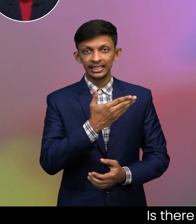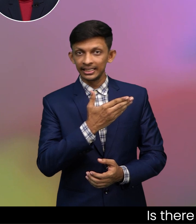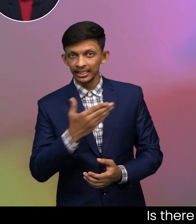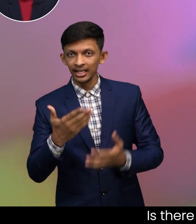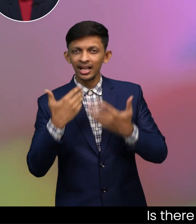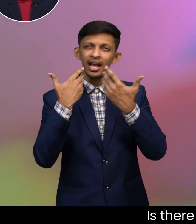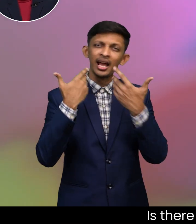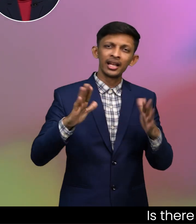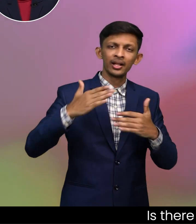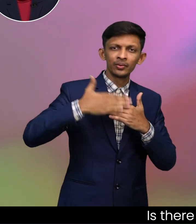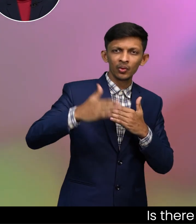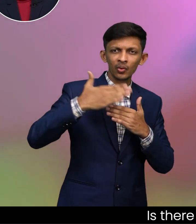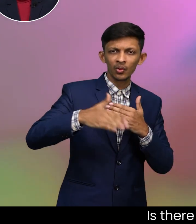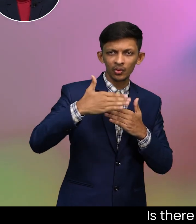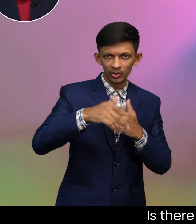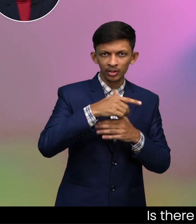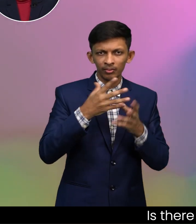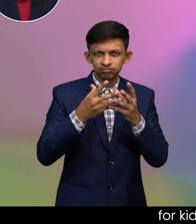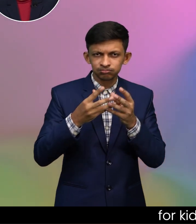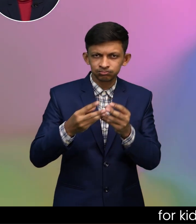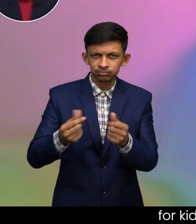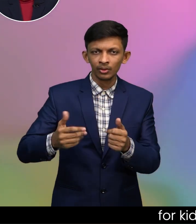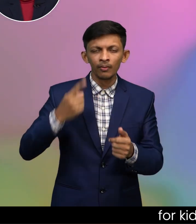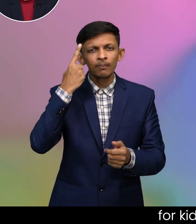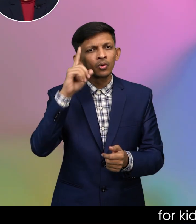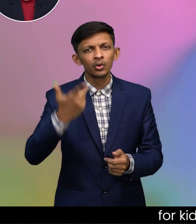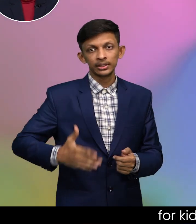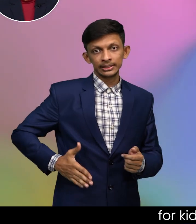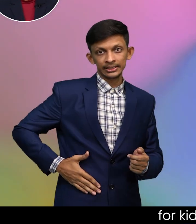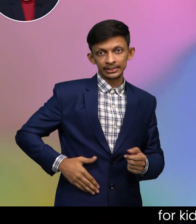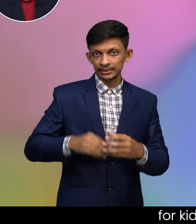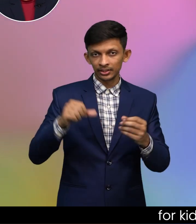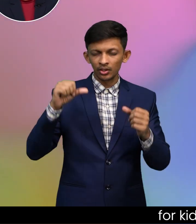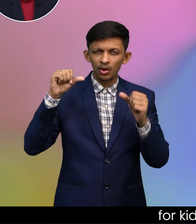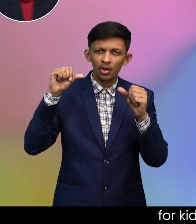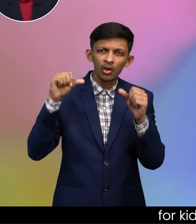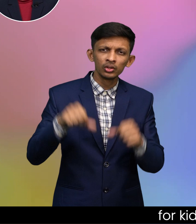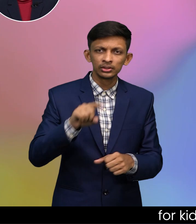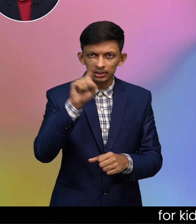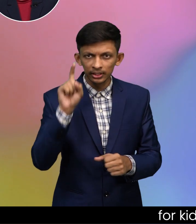Each dialysis session lasts for 3 to 6 hours.